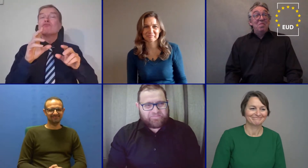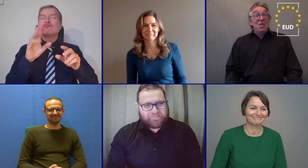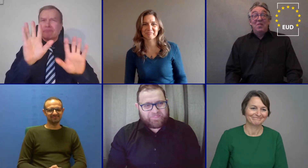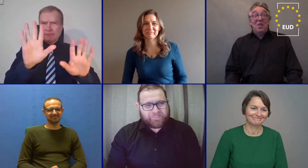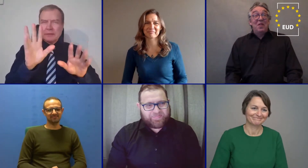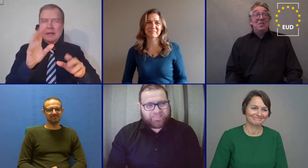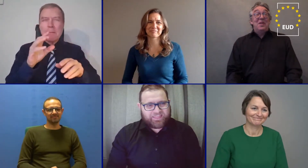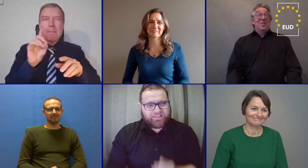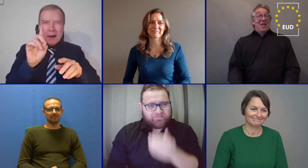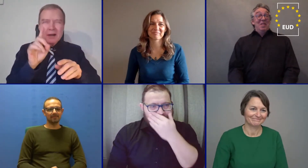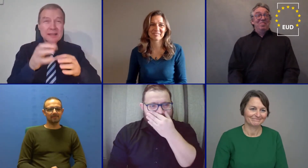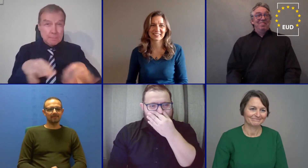you have nothing to add. Okay.